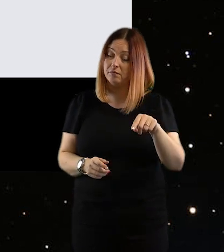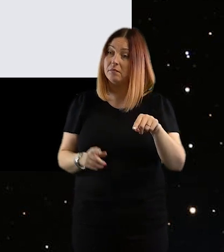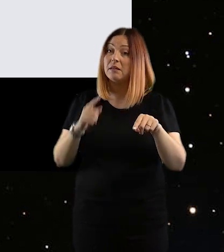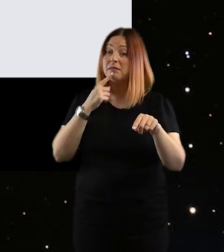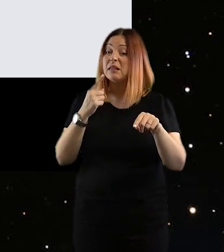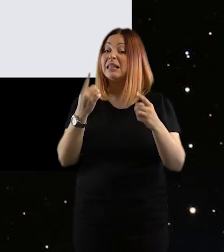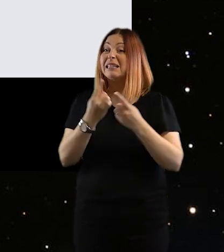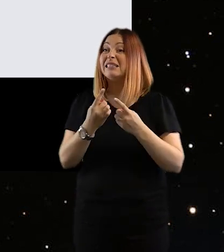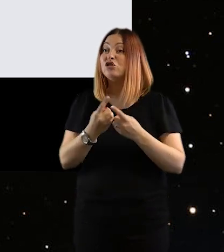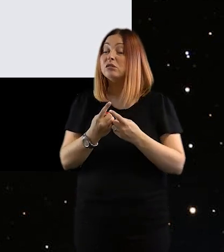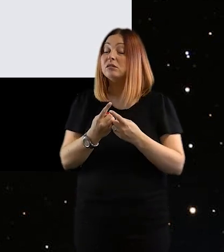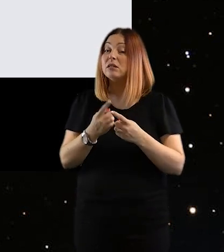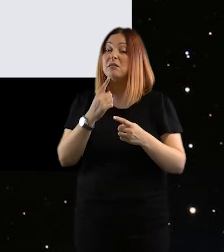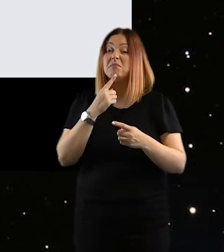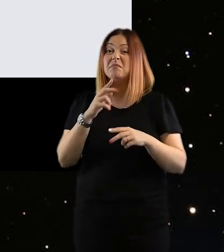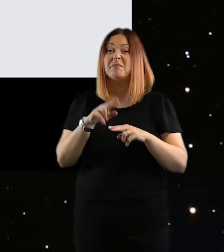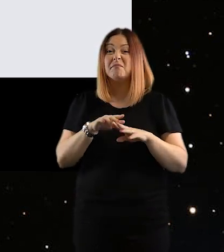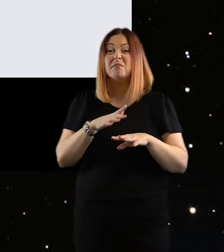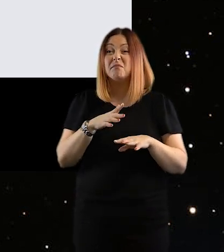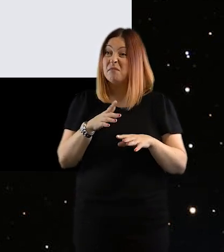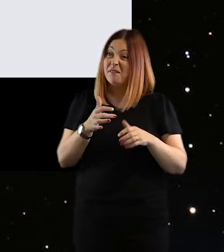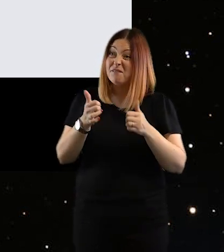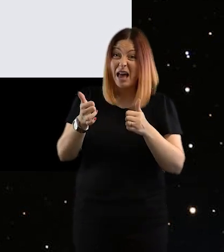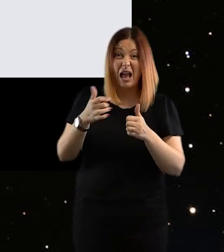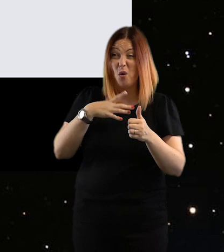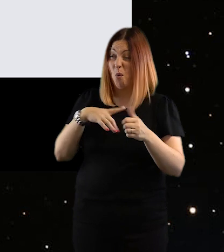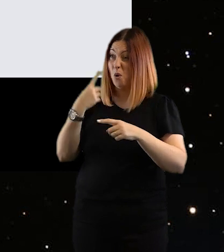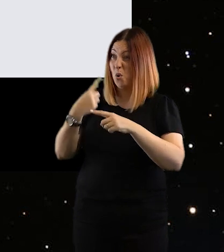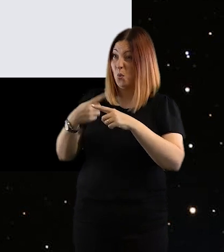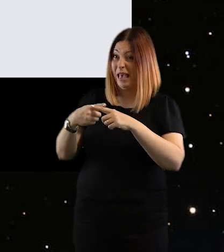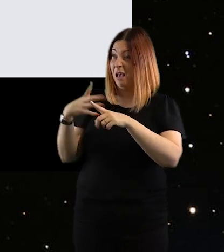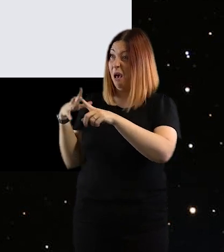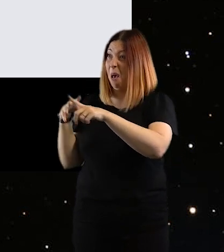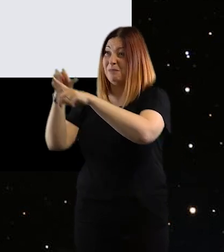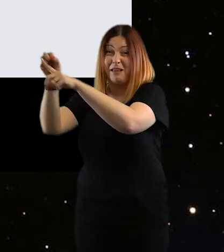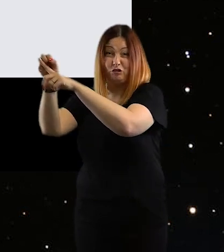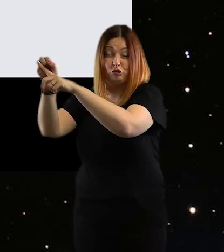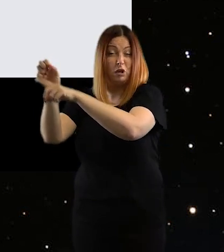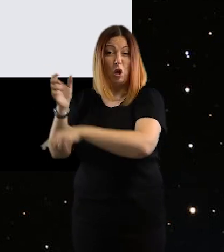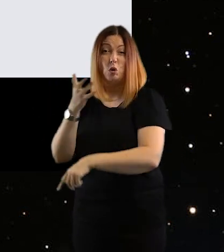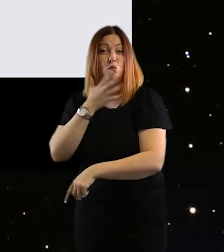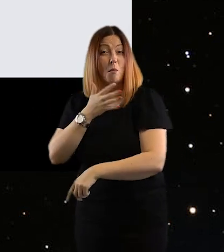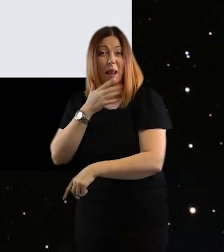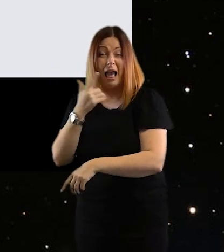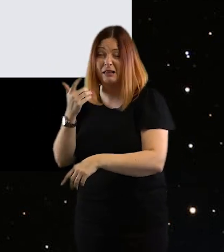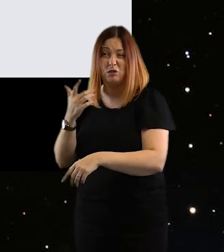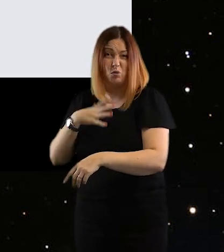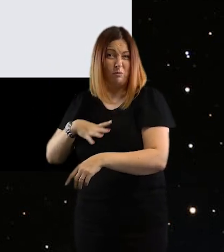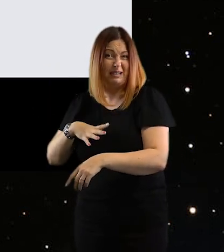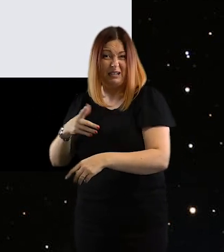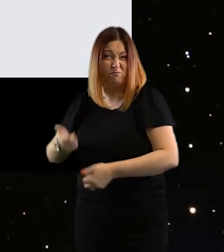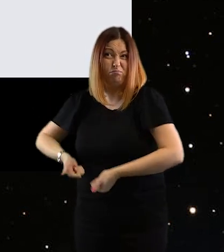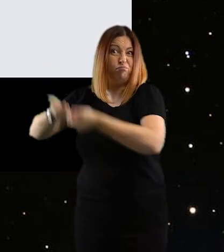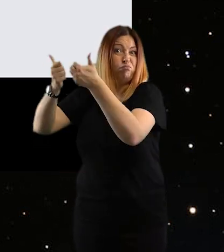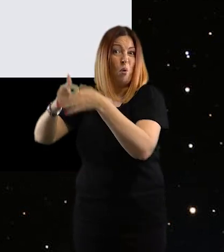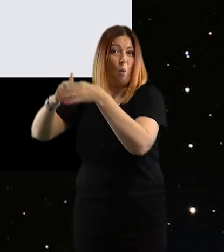with poor seeing conditions for my observation, I just want a very quick observation, I don't really mind about the quality, then I would give it that